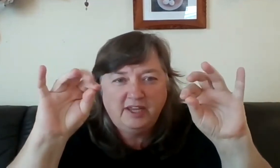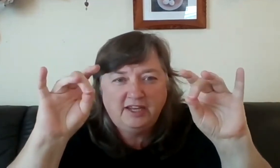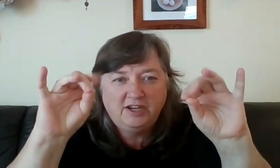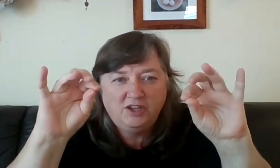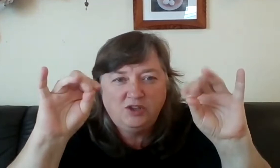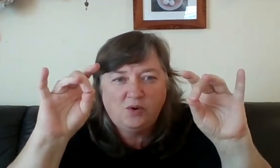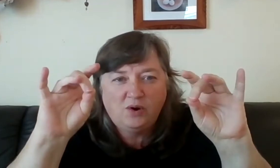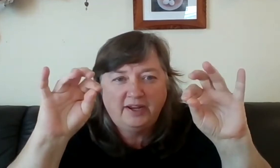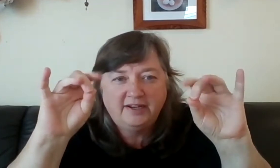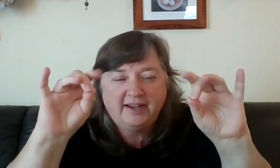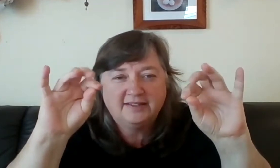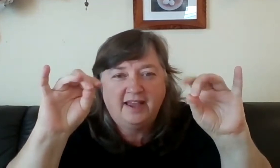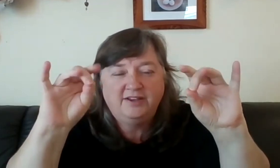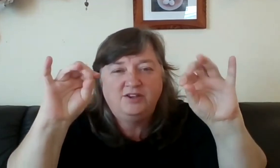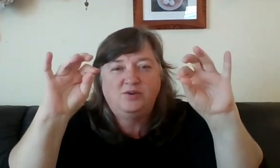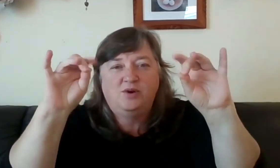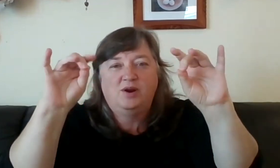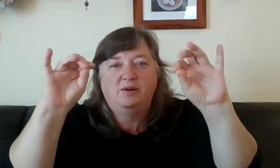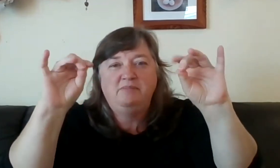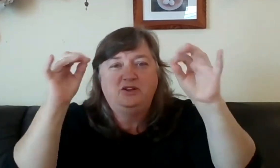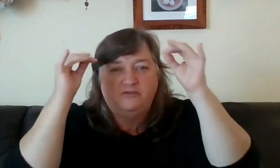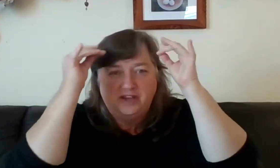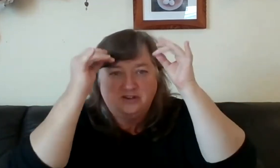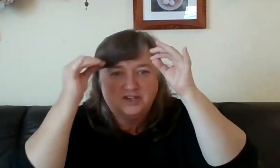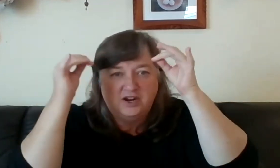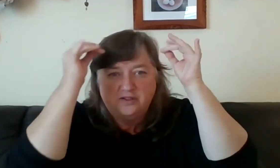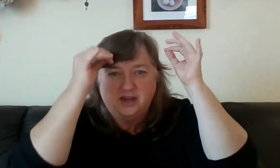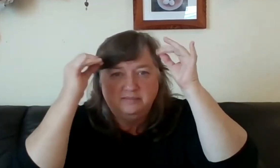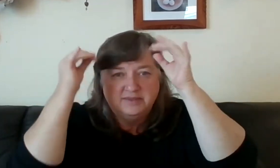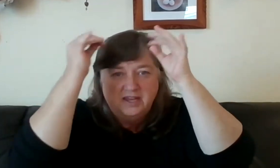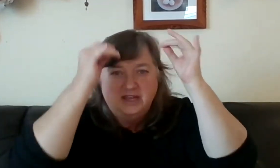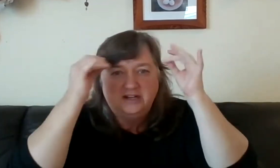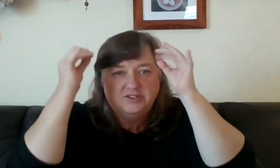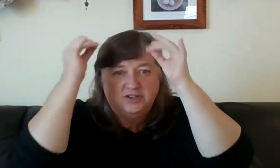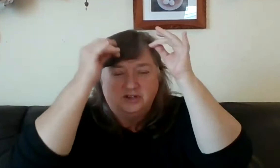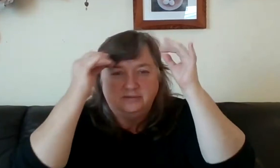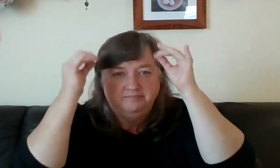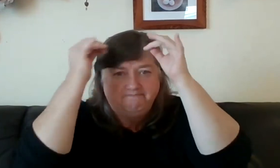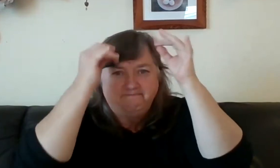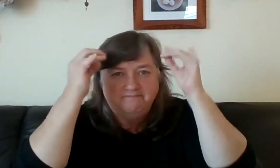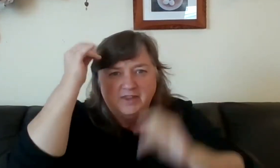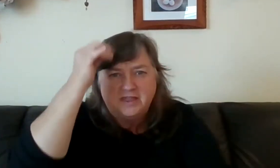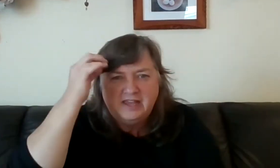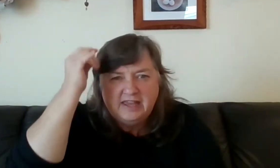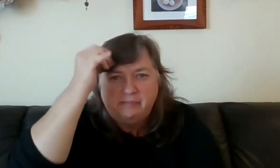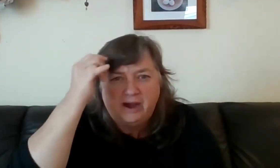between your index and your middle fingers on your thumbs in a circle. Thinking about.